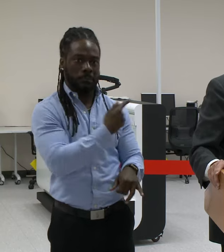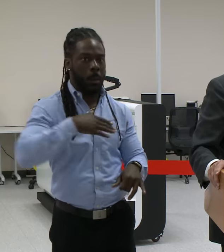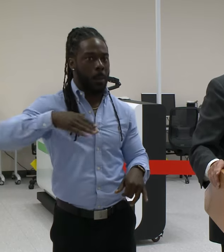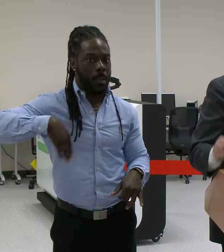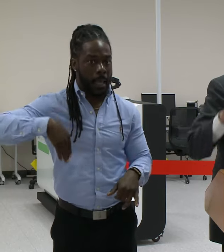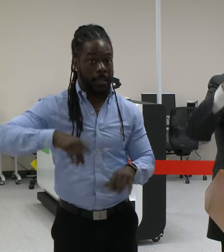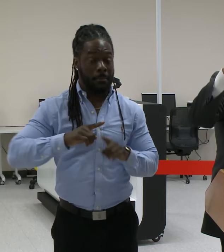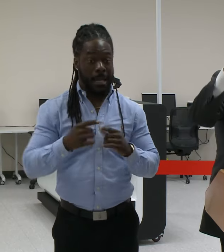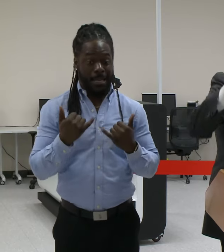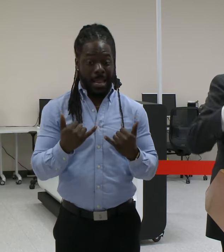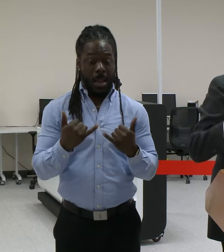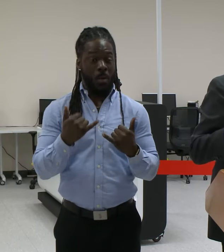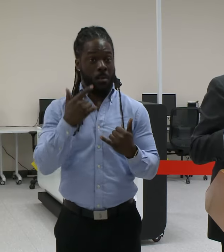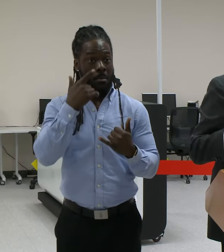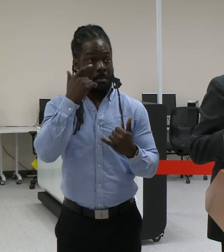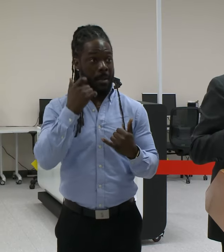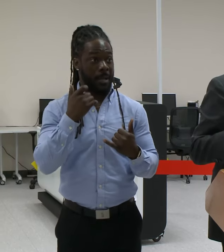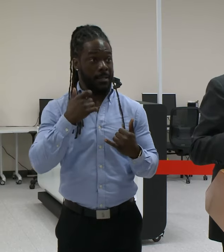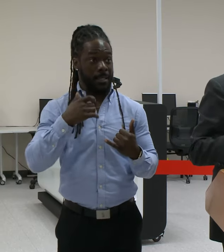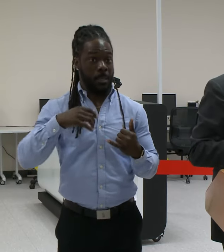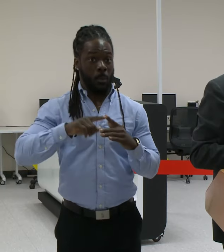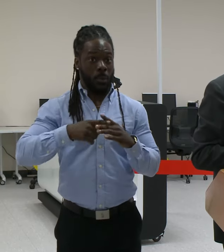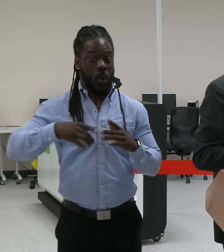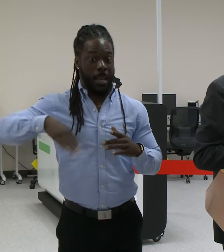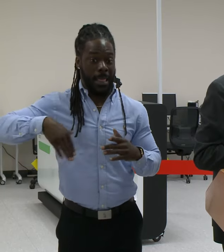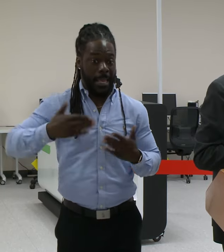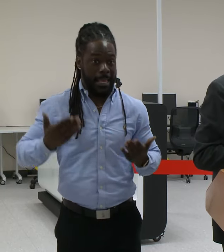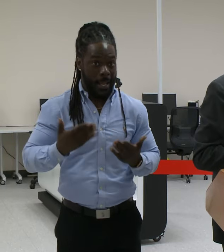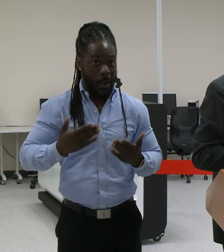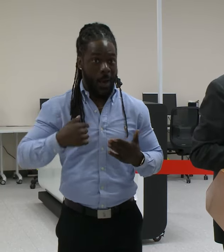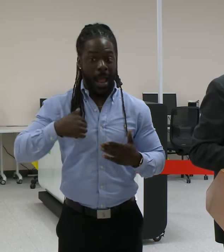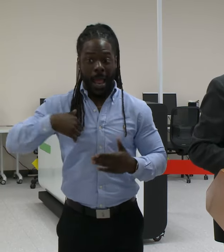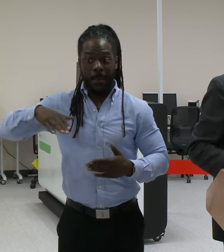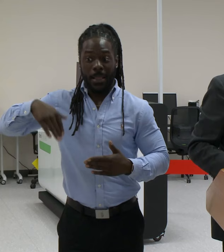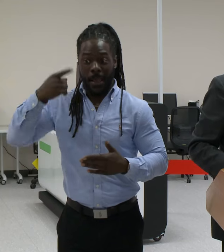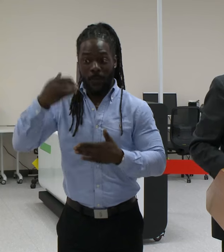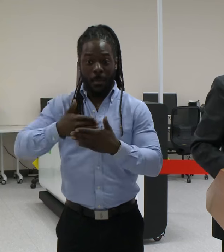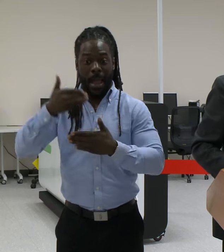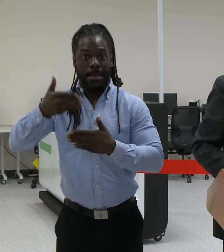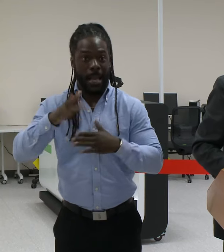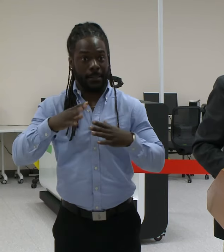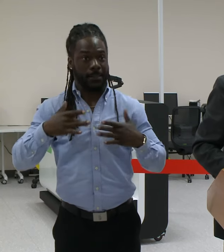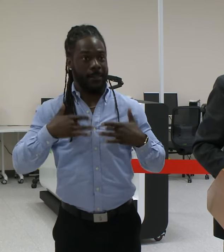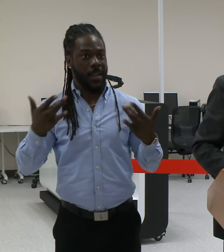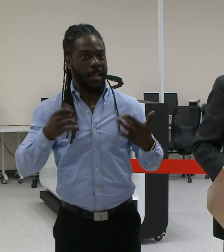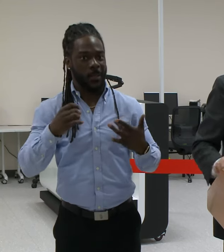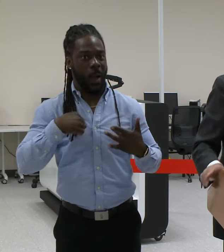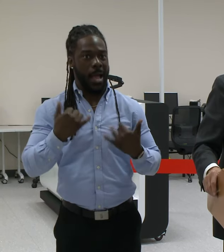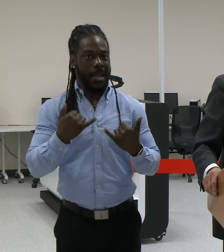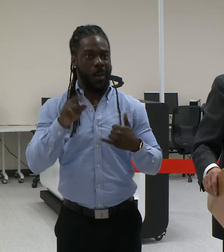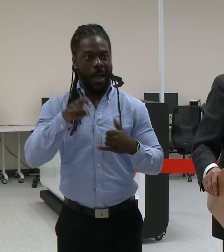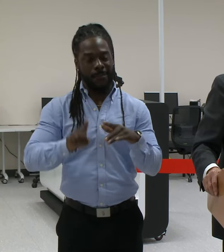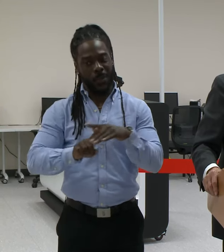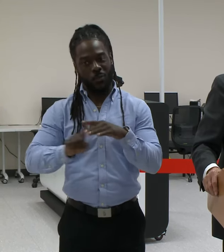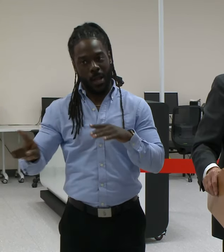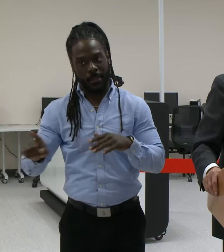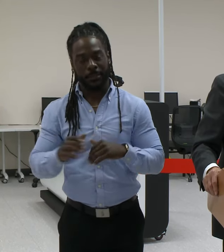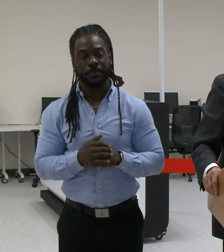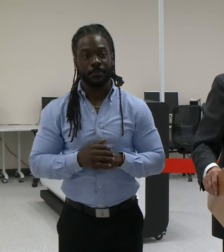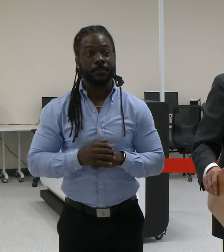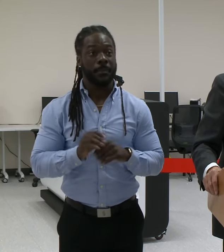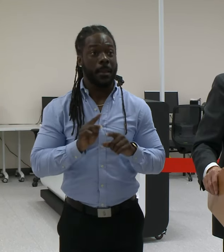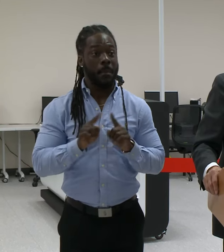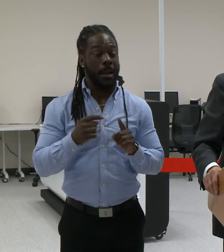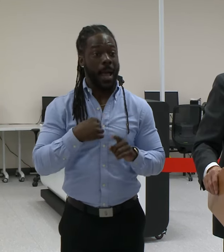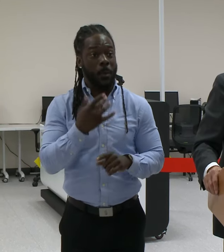And now, because of the lateness here, I'm late to the next, so I'm going to run. But I